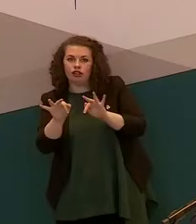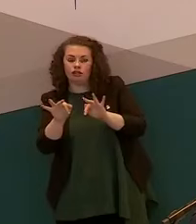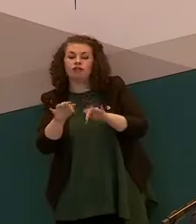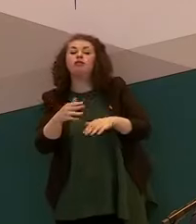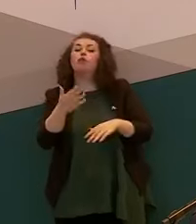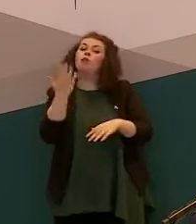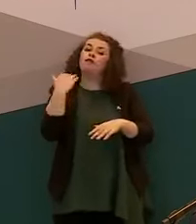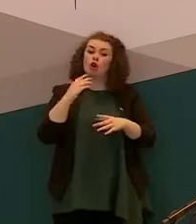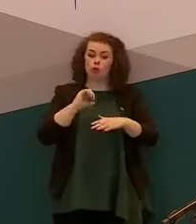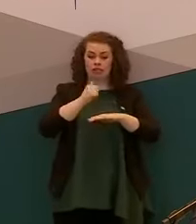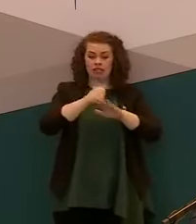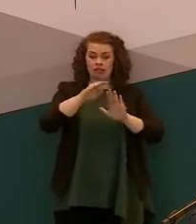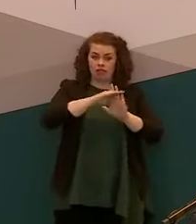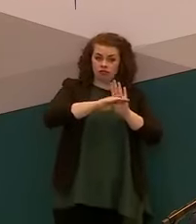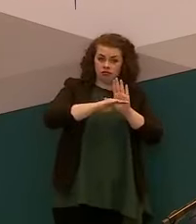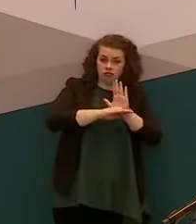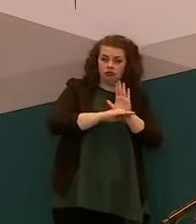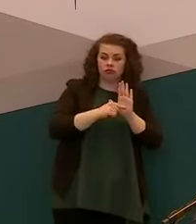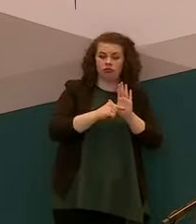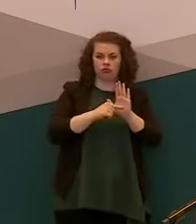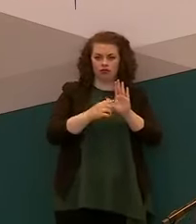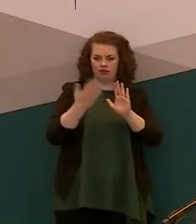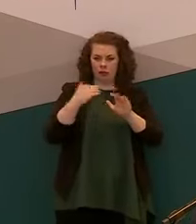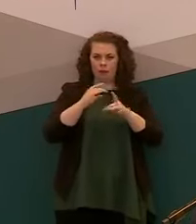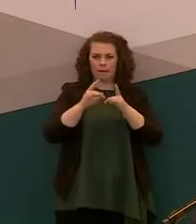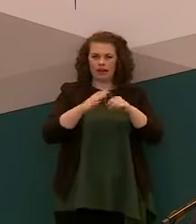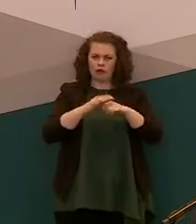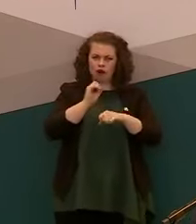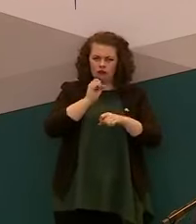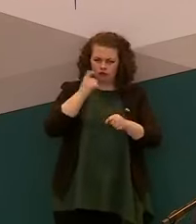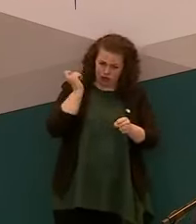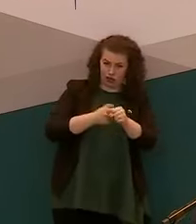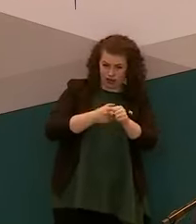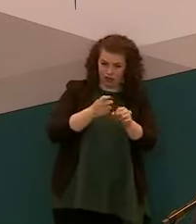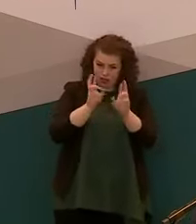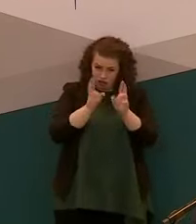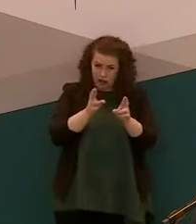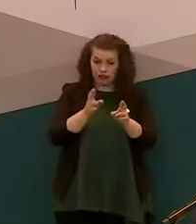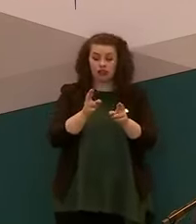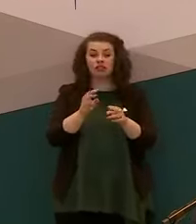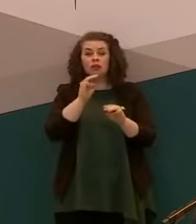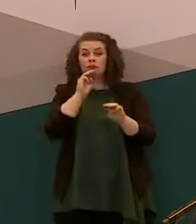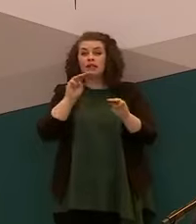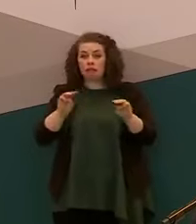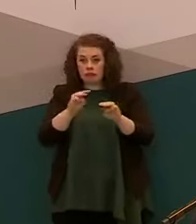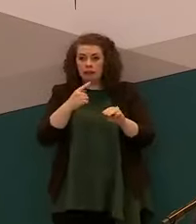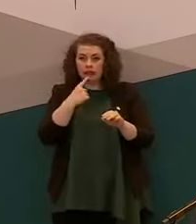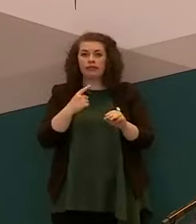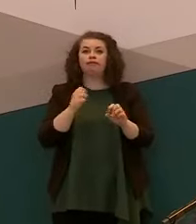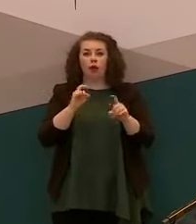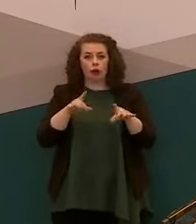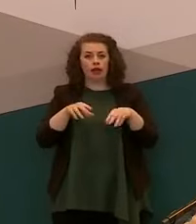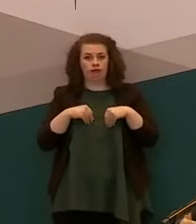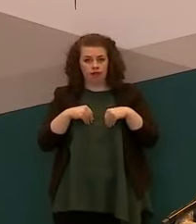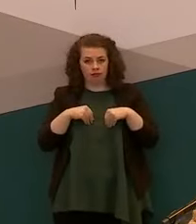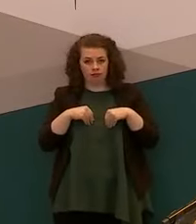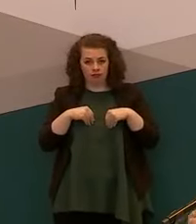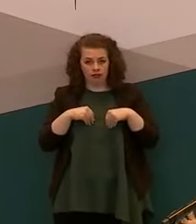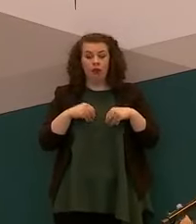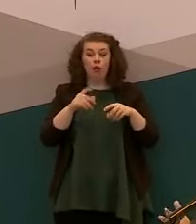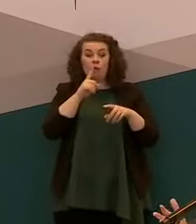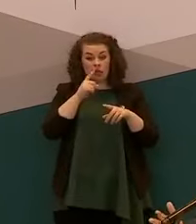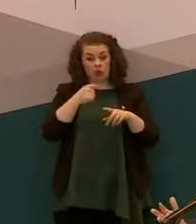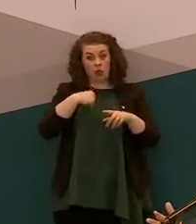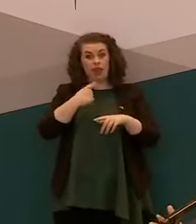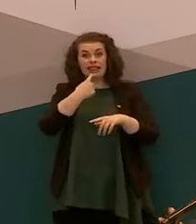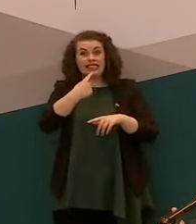make the restrictions tougher, if I can put it that way, the public in many respects was ahead of us. So by the time we got to say it's time